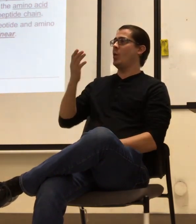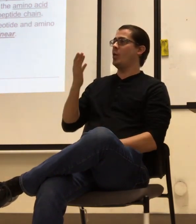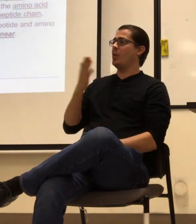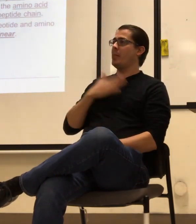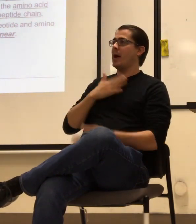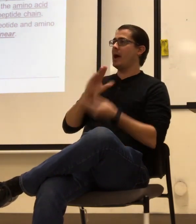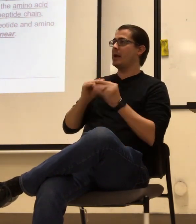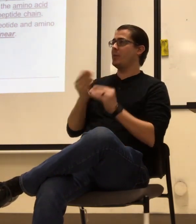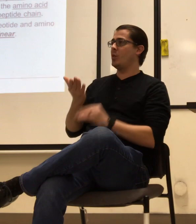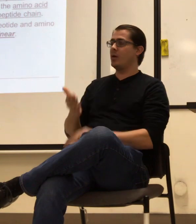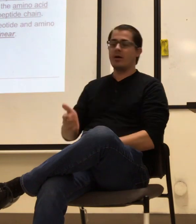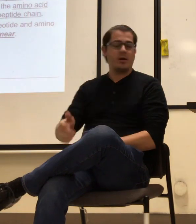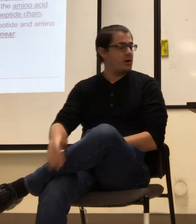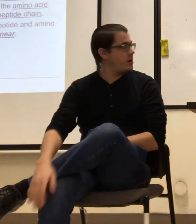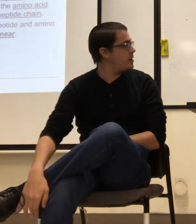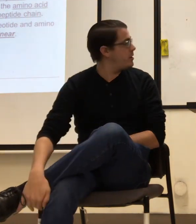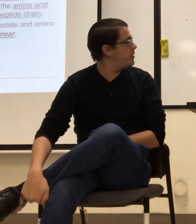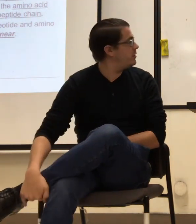for?